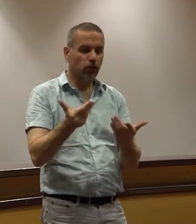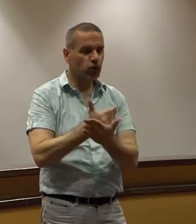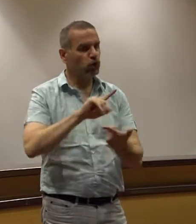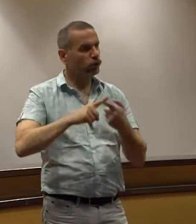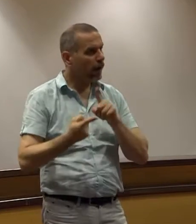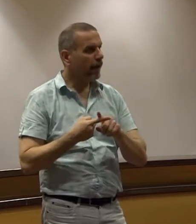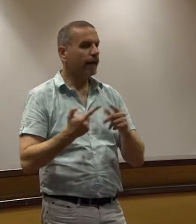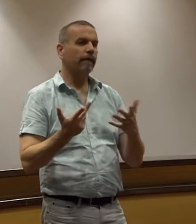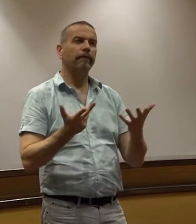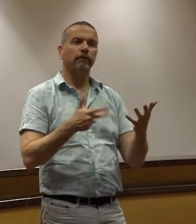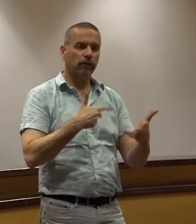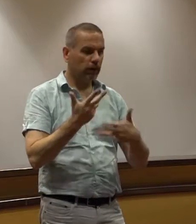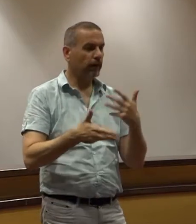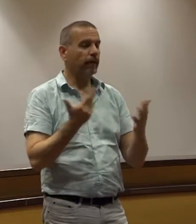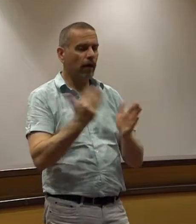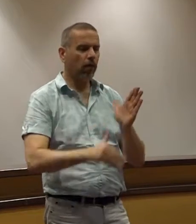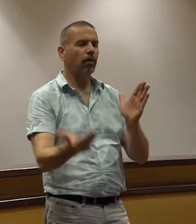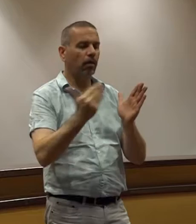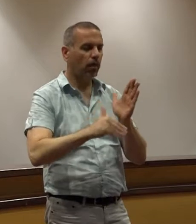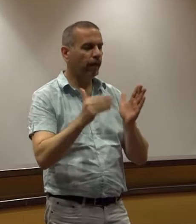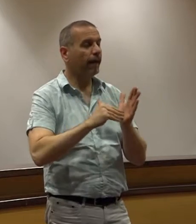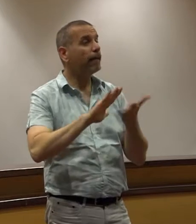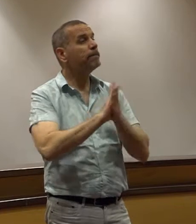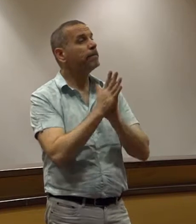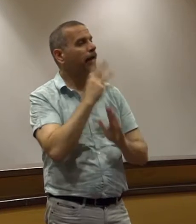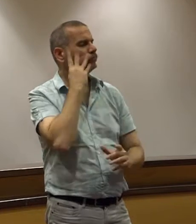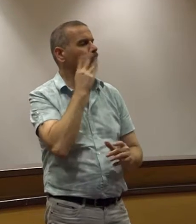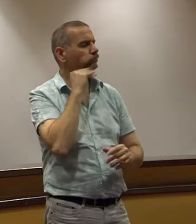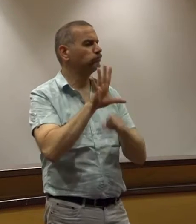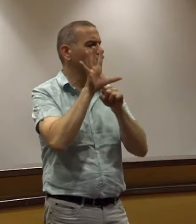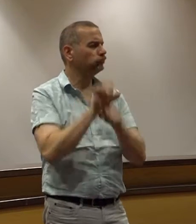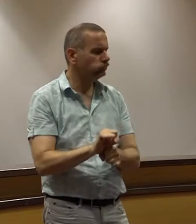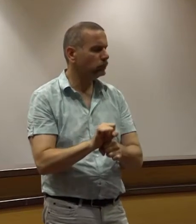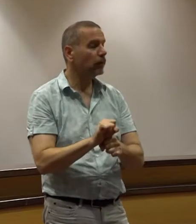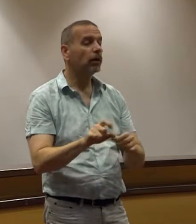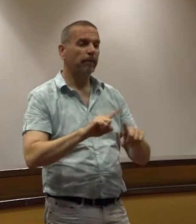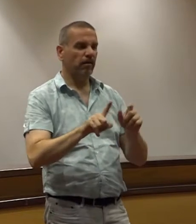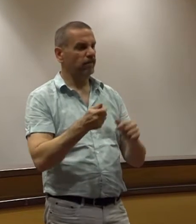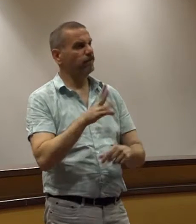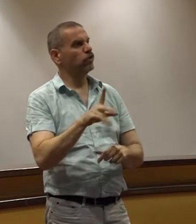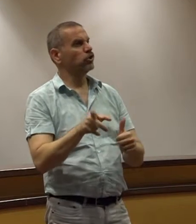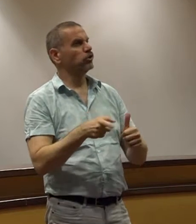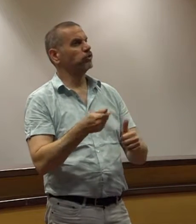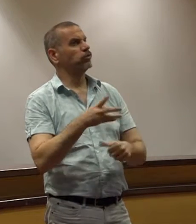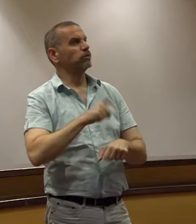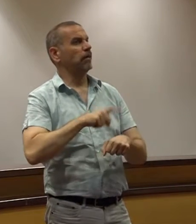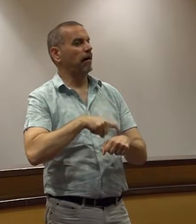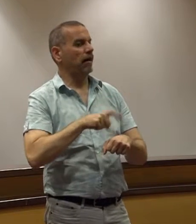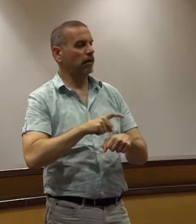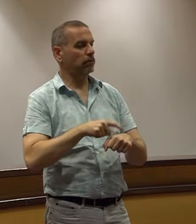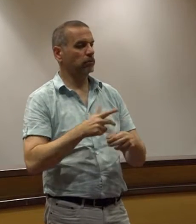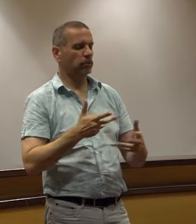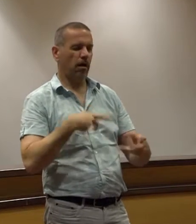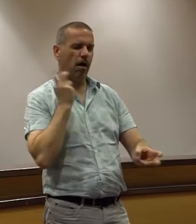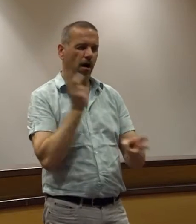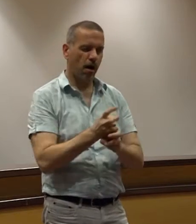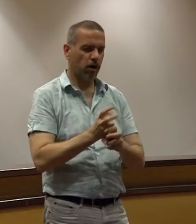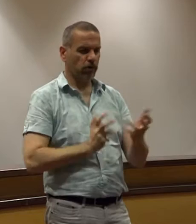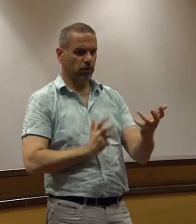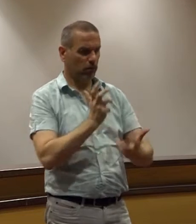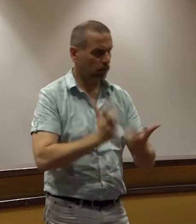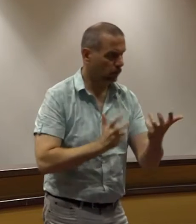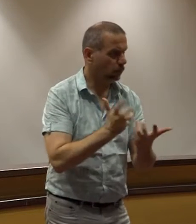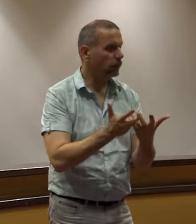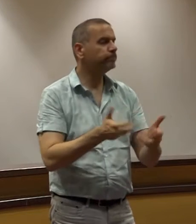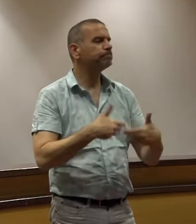it was repeated and repeated, it became familiar to me. But the first few times, it can be very hard. And